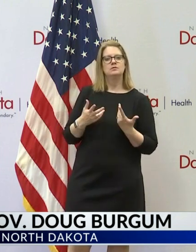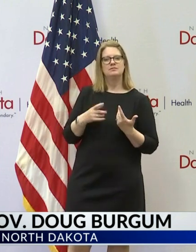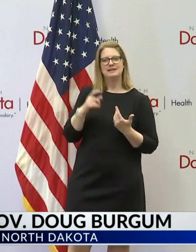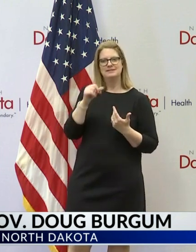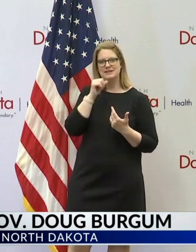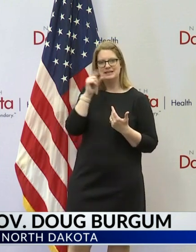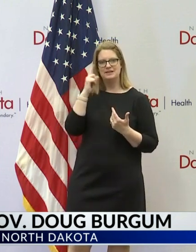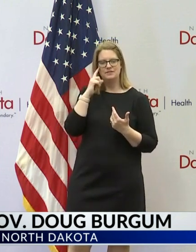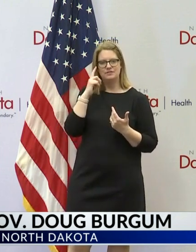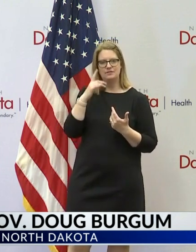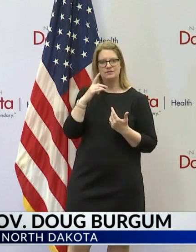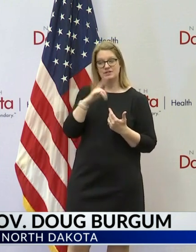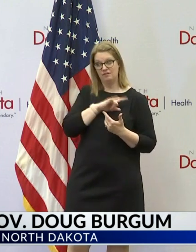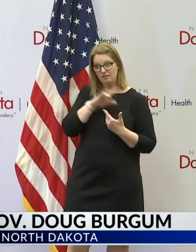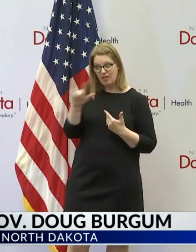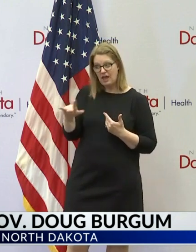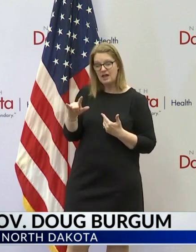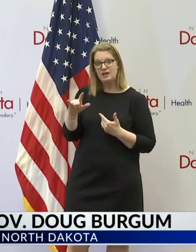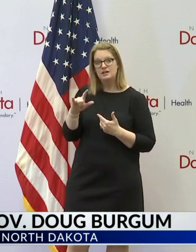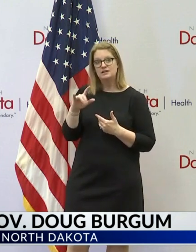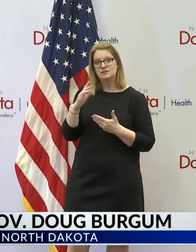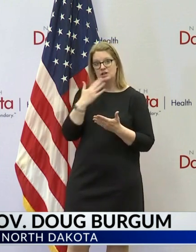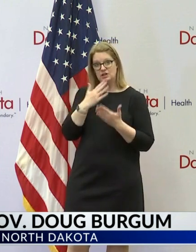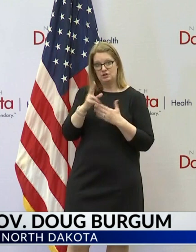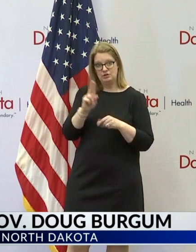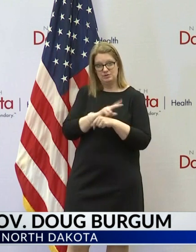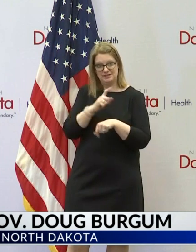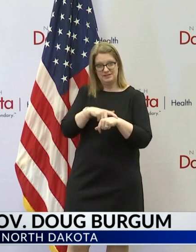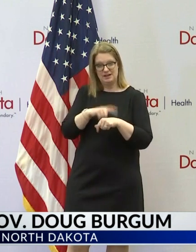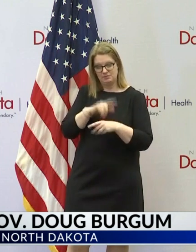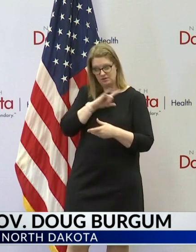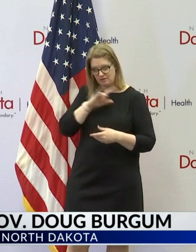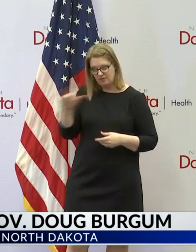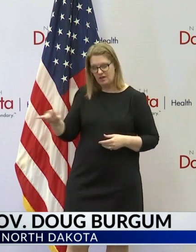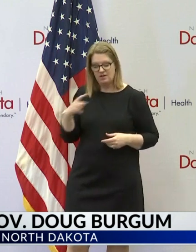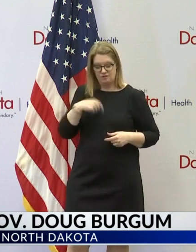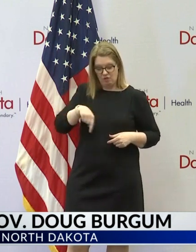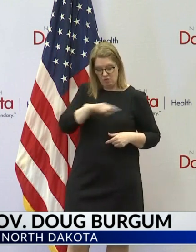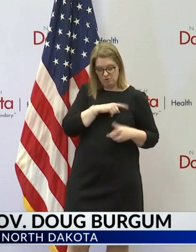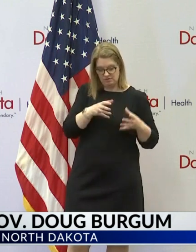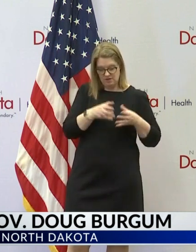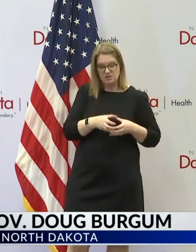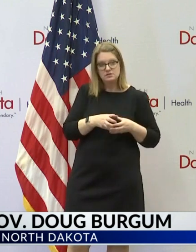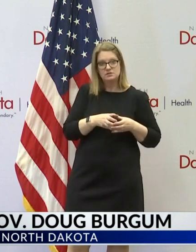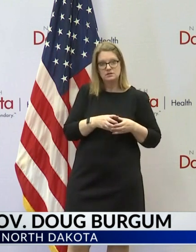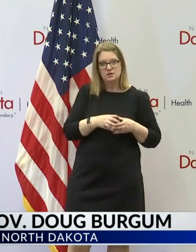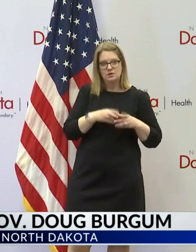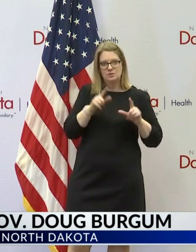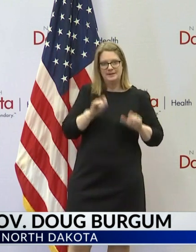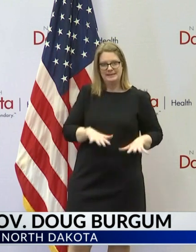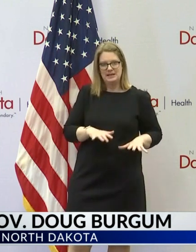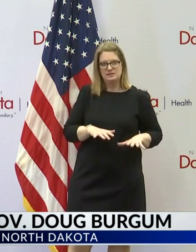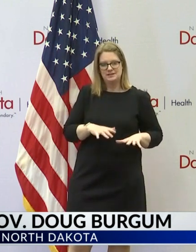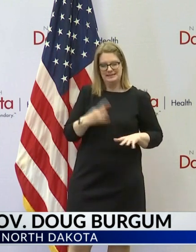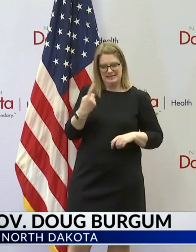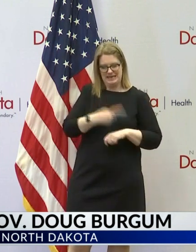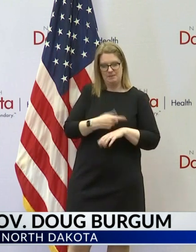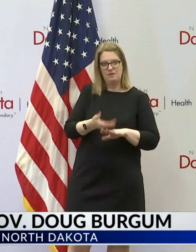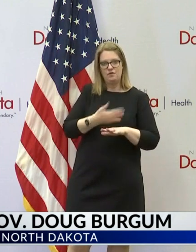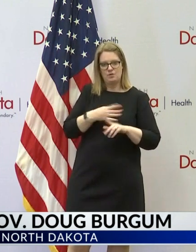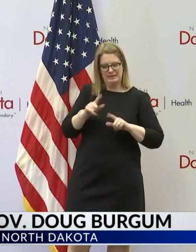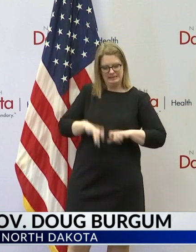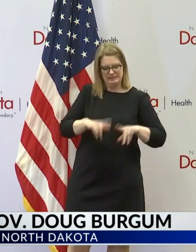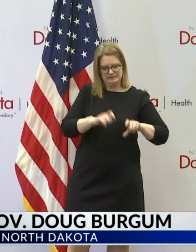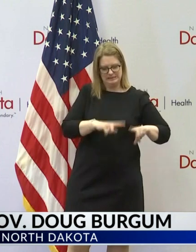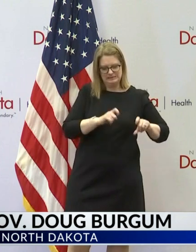use of time to fly all the way to D.C. to get tested. So those of us that went got tested the day before.